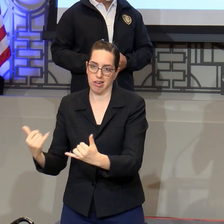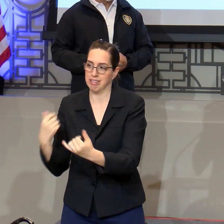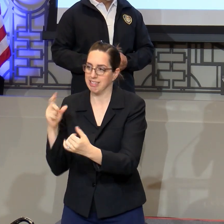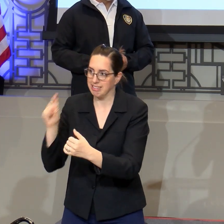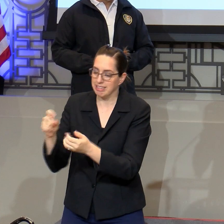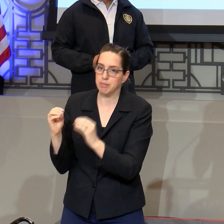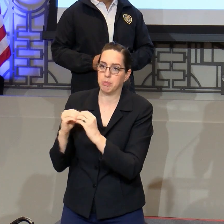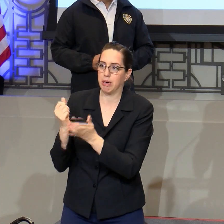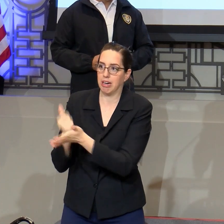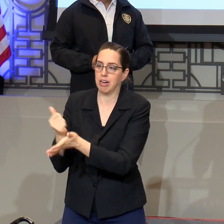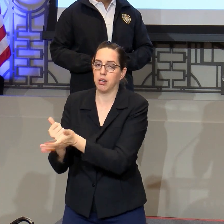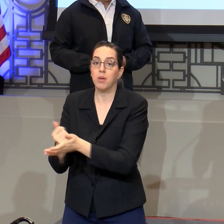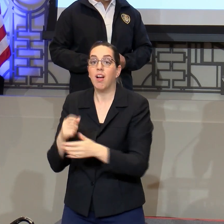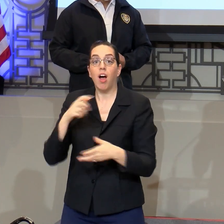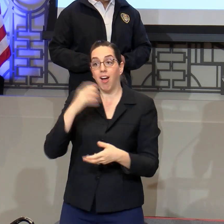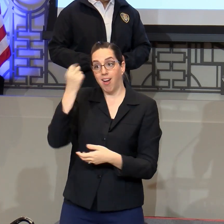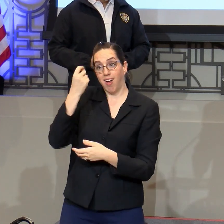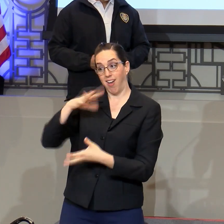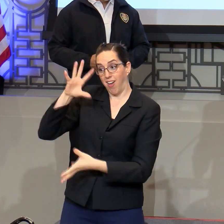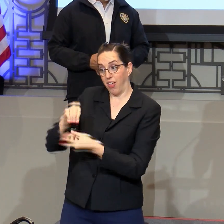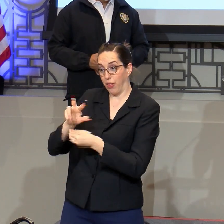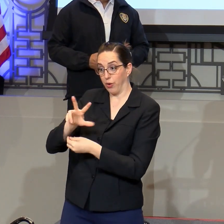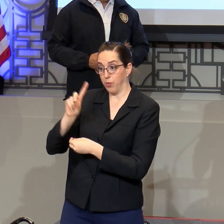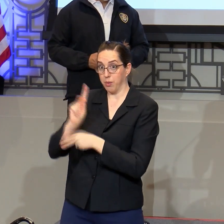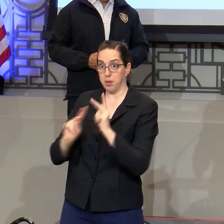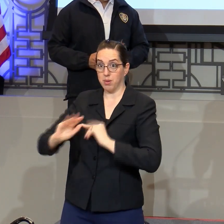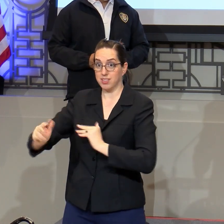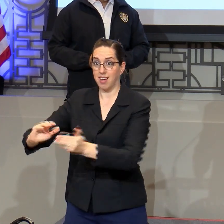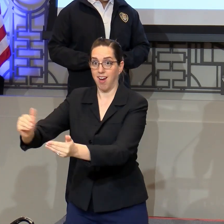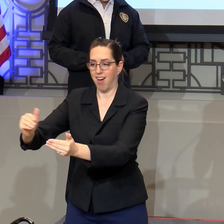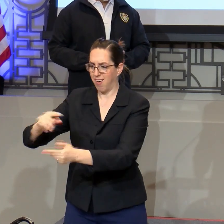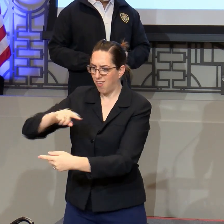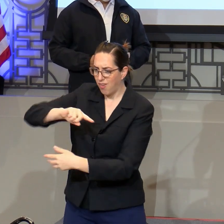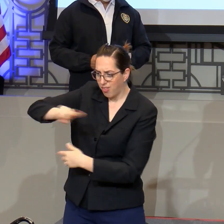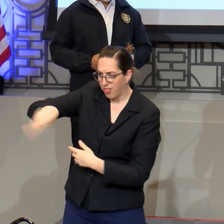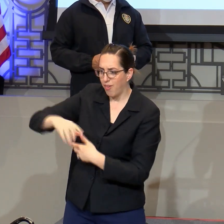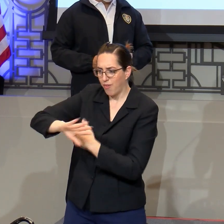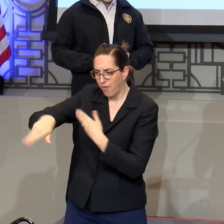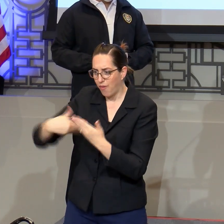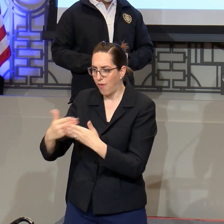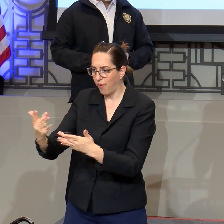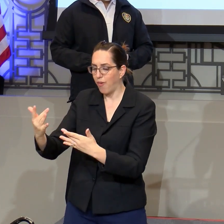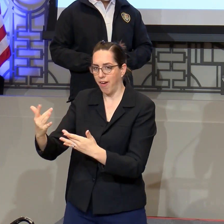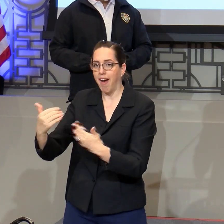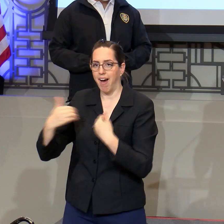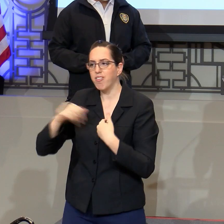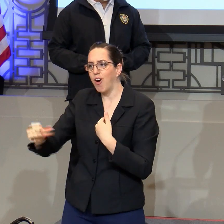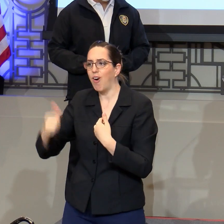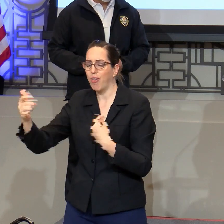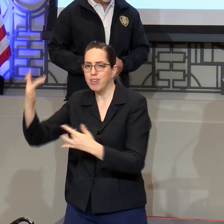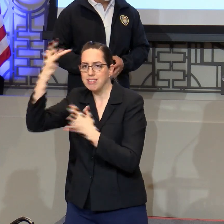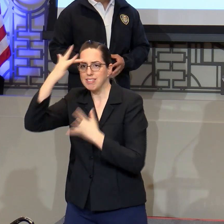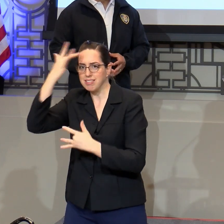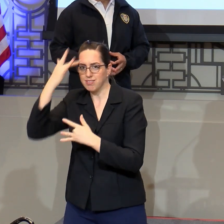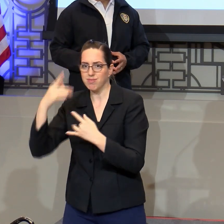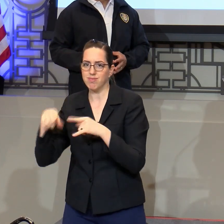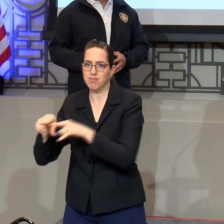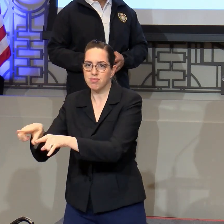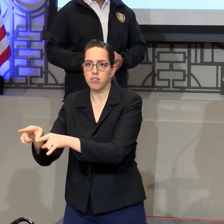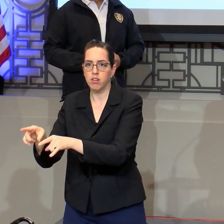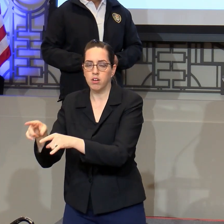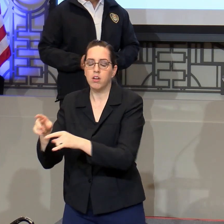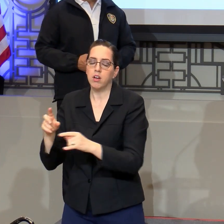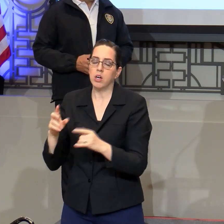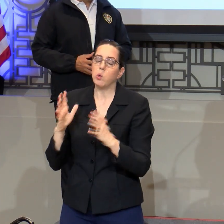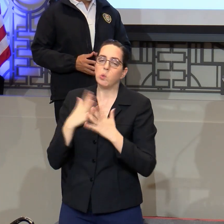31 cases where people have died in our city, all of them have died from underlying medical conditions. So it's